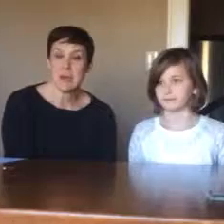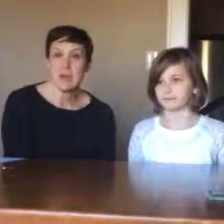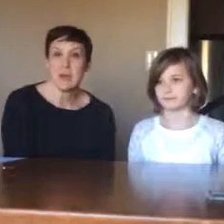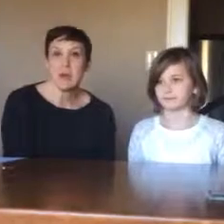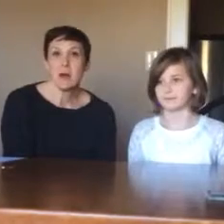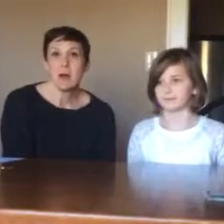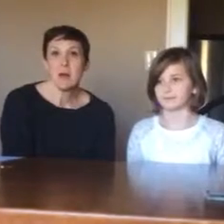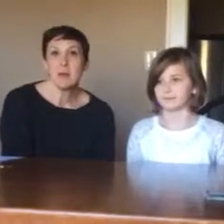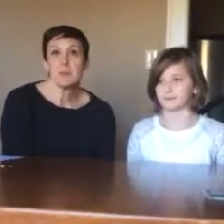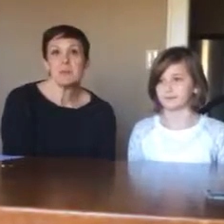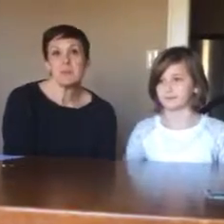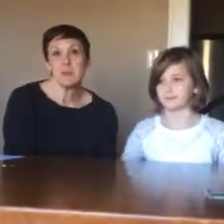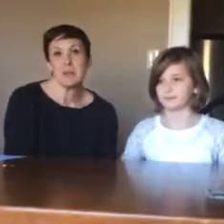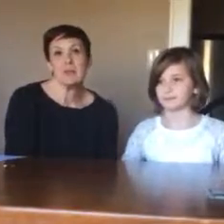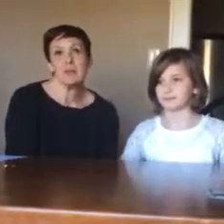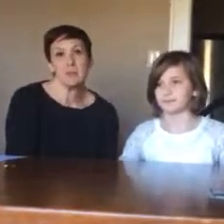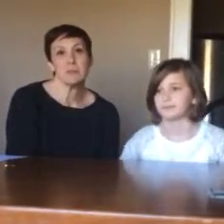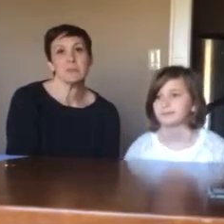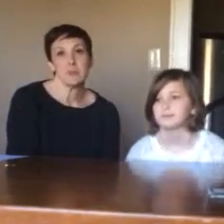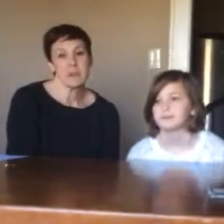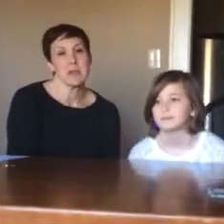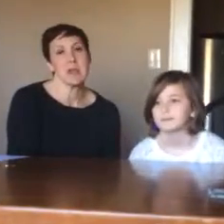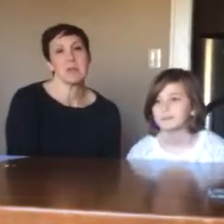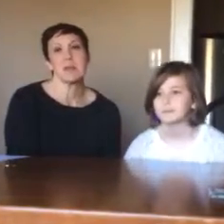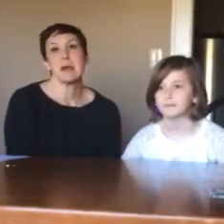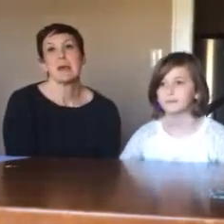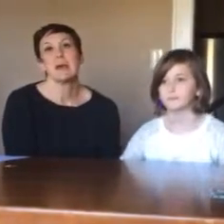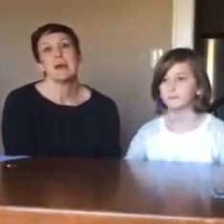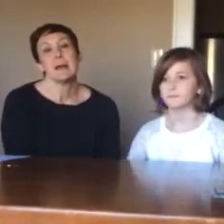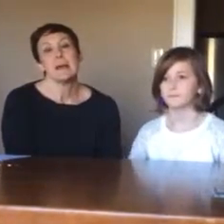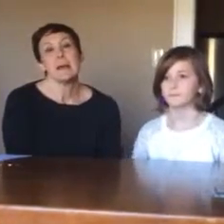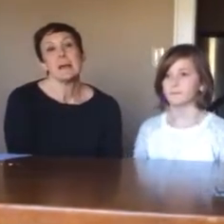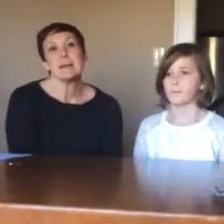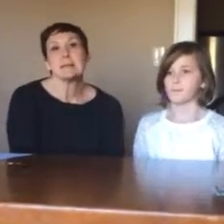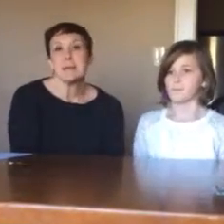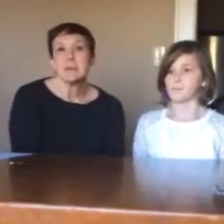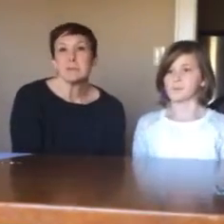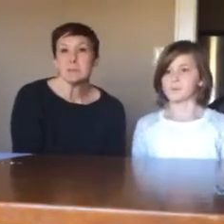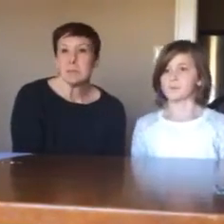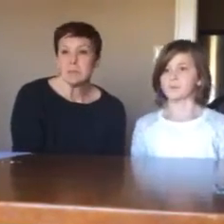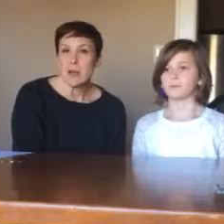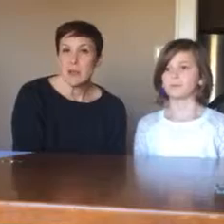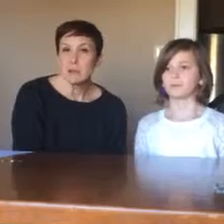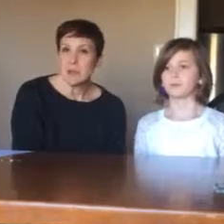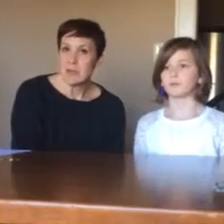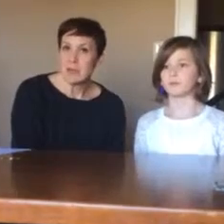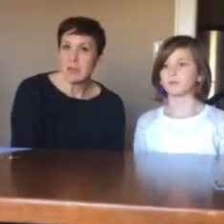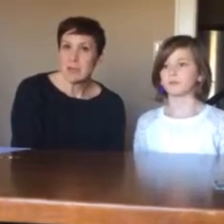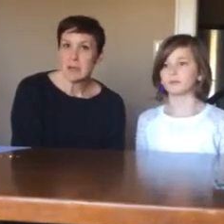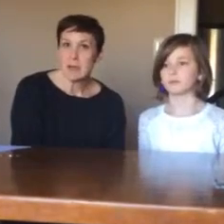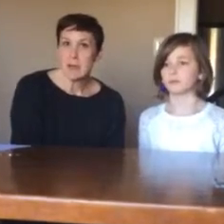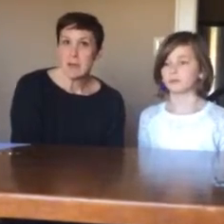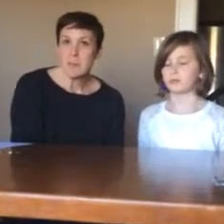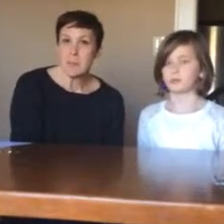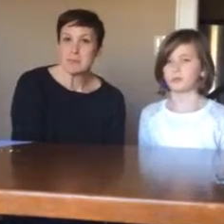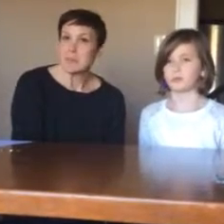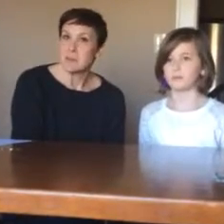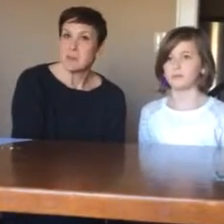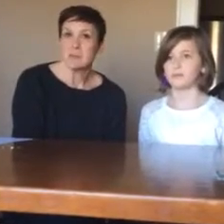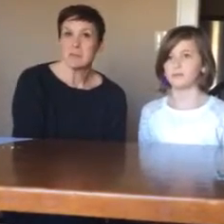ABA, but it's a method used within ABA. And discrete trial training basically means